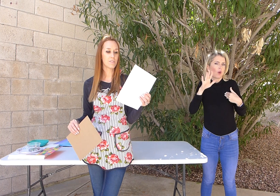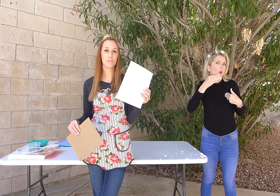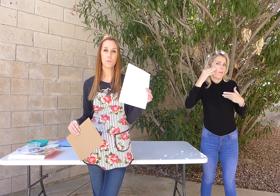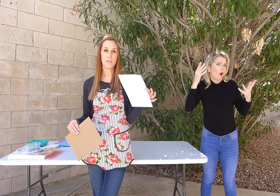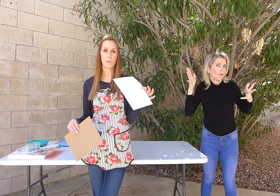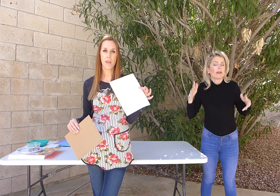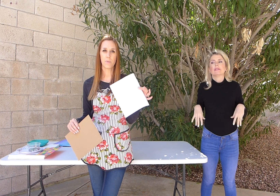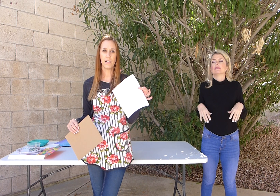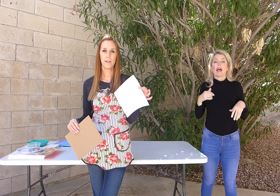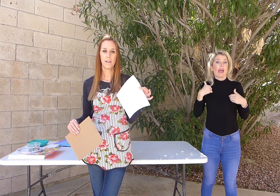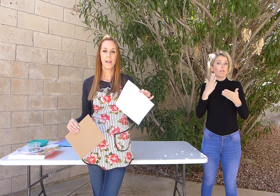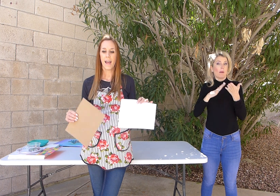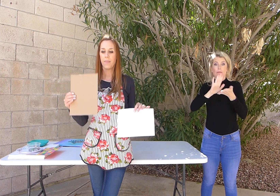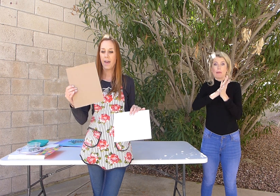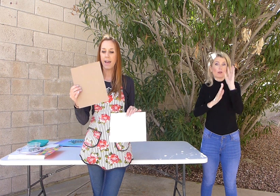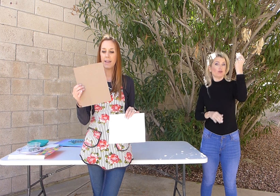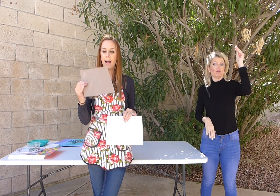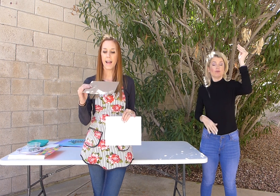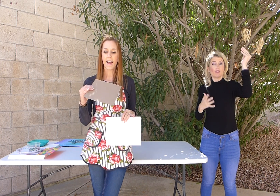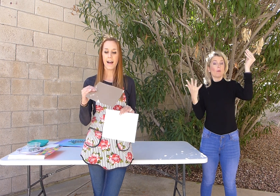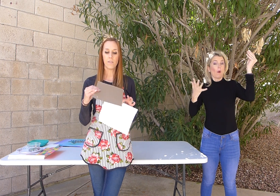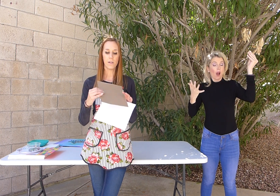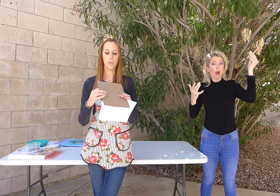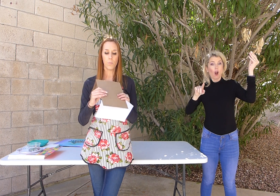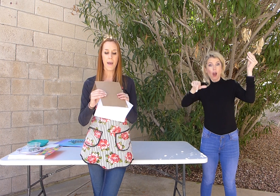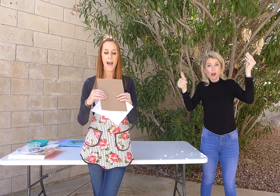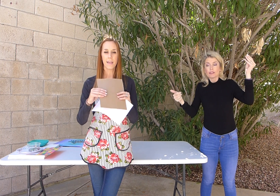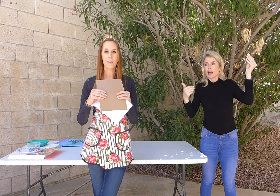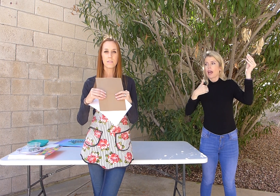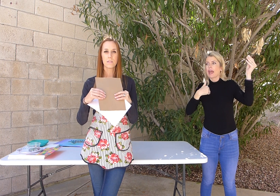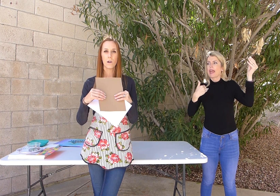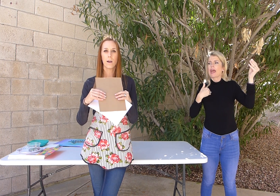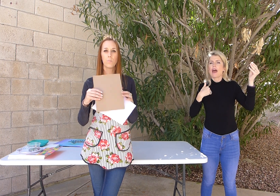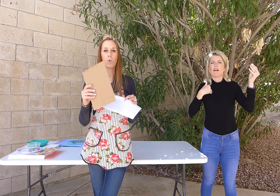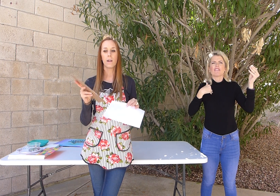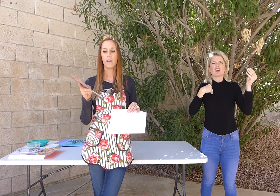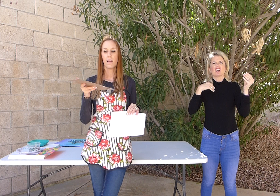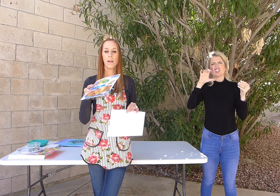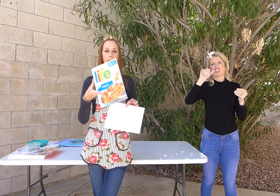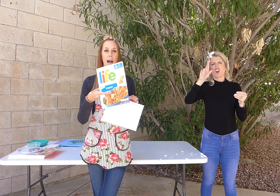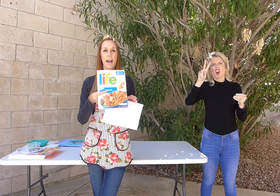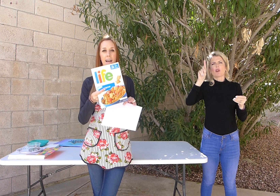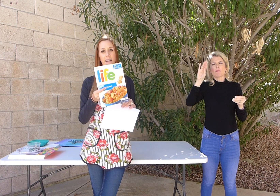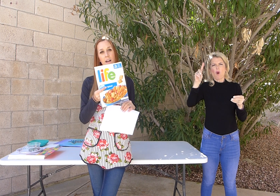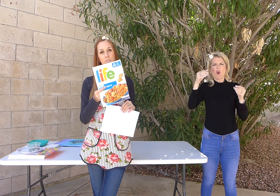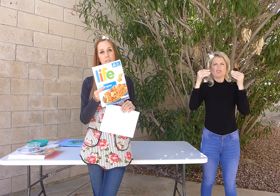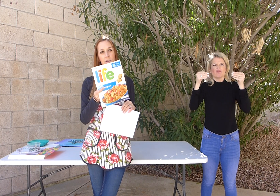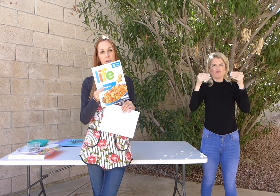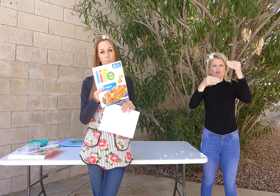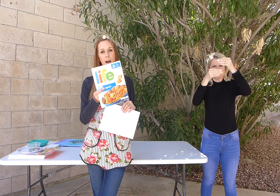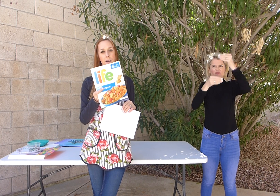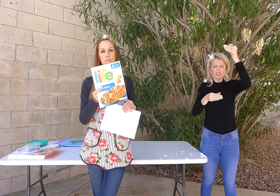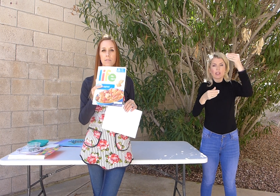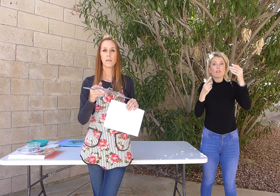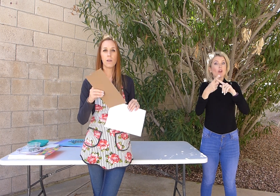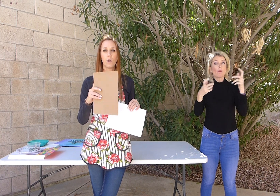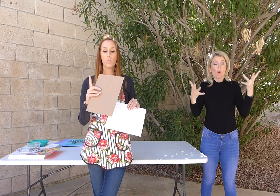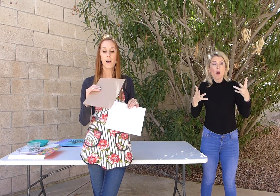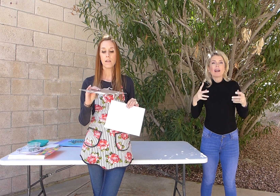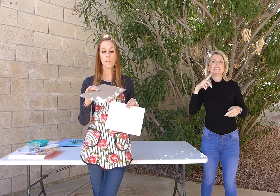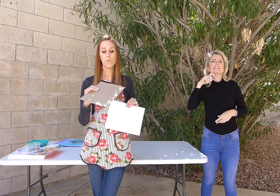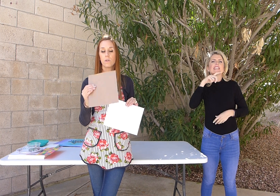thing I have is just a piece of paper. And then I have a little backing. This is cardboard. I cut it off a cereal